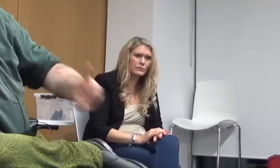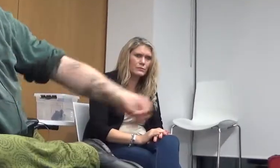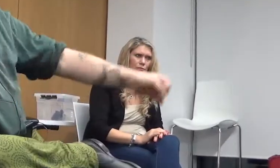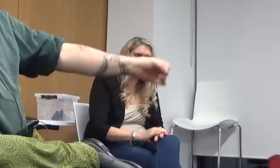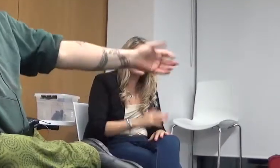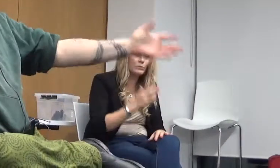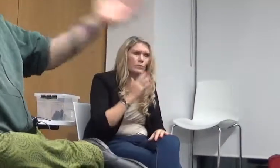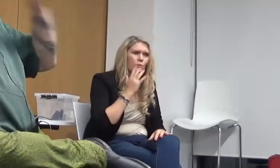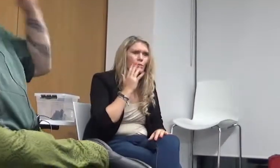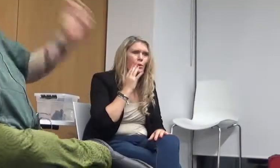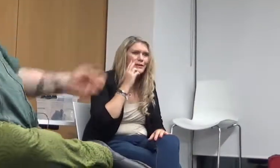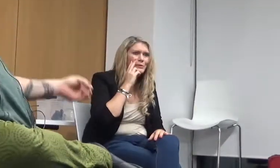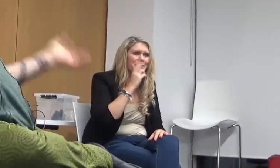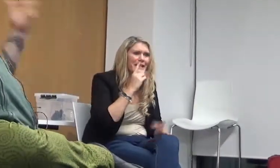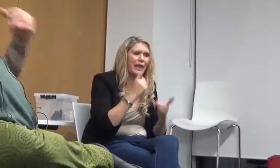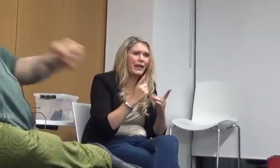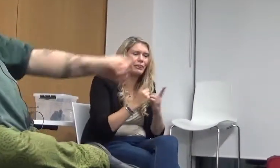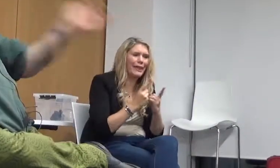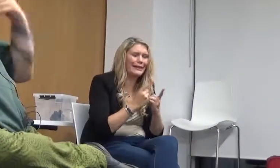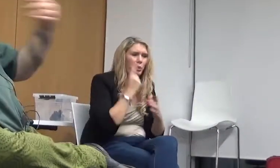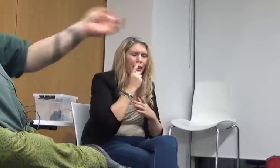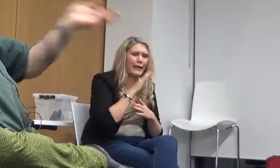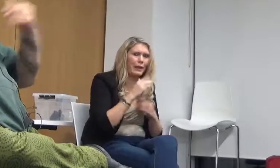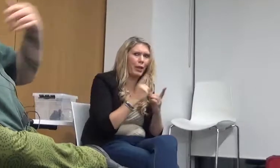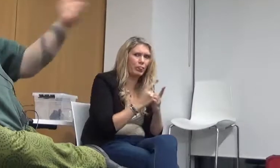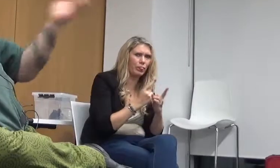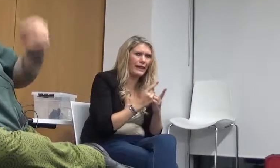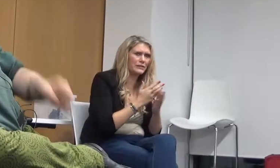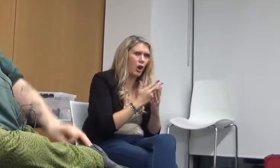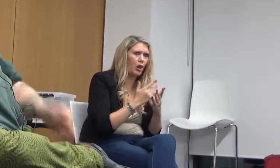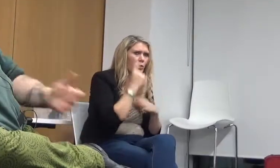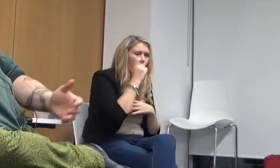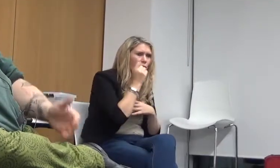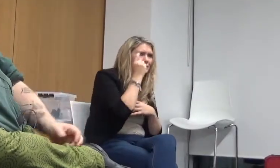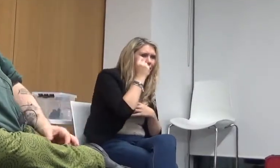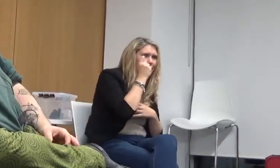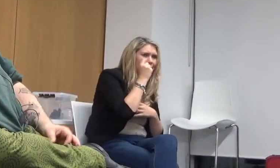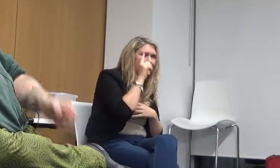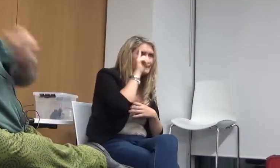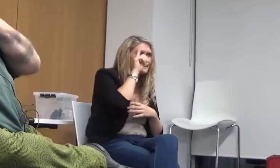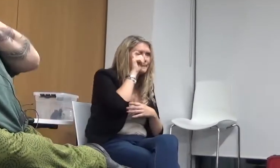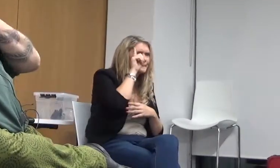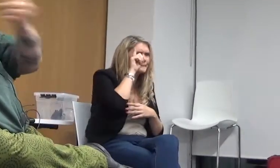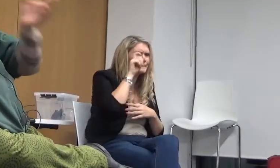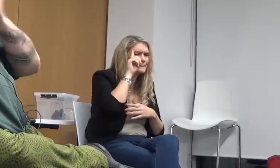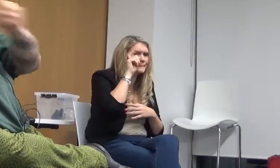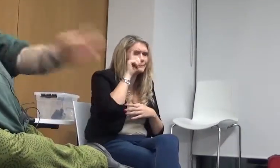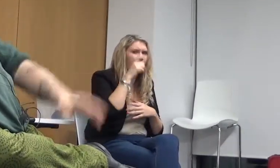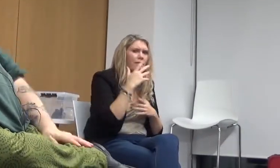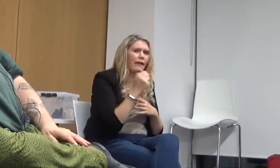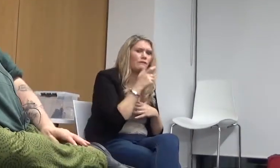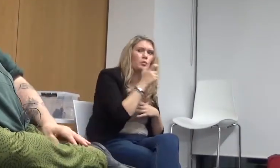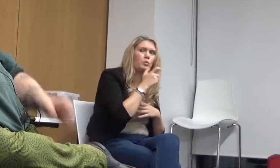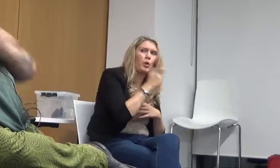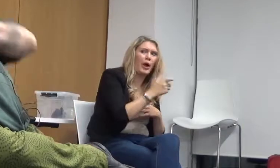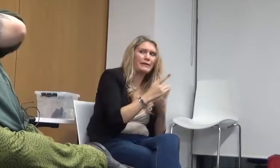thinking, like there's all this stuff coming at you, lots of thoughts and ideas and the rest of it. So sometimes you've just got like words and things